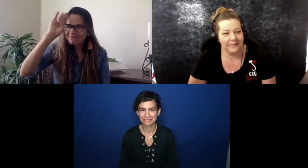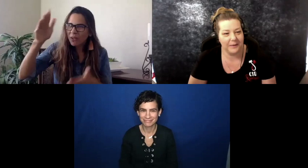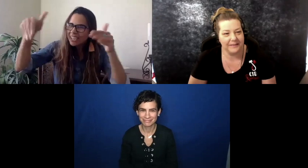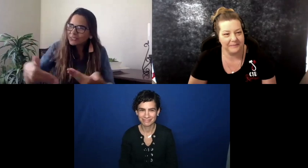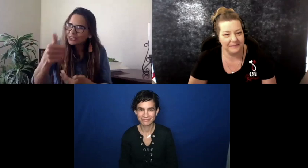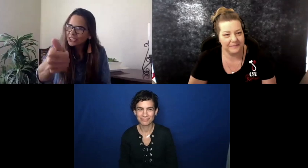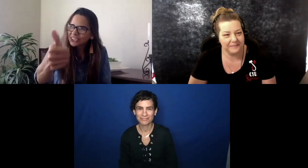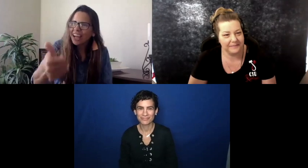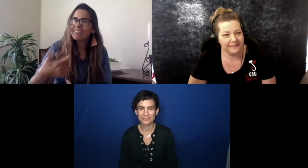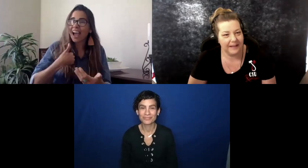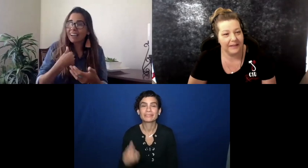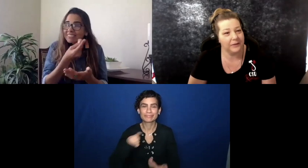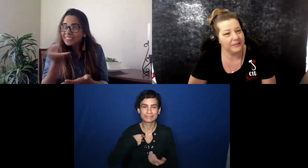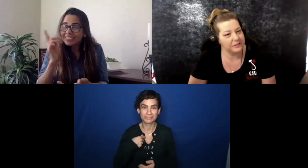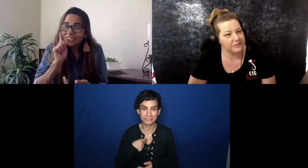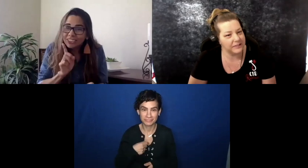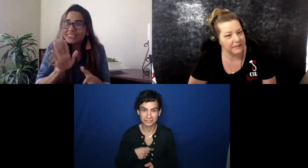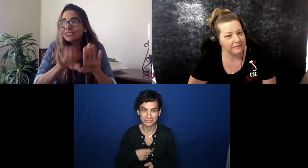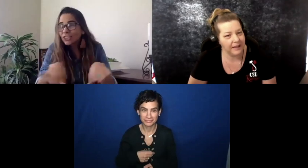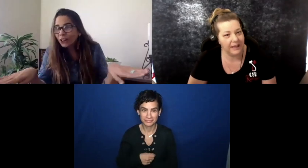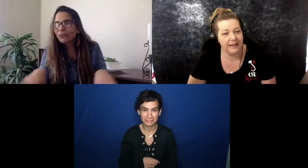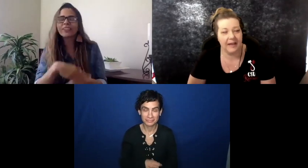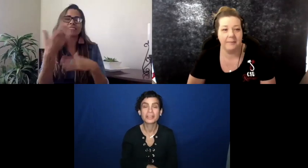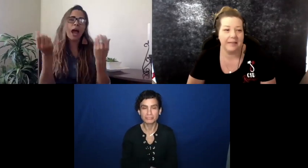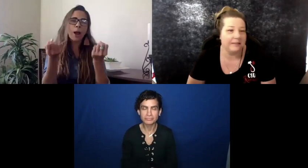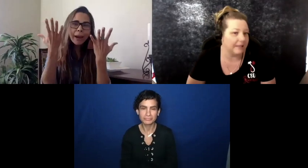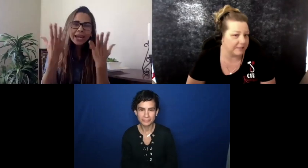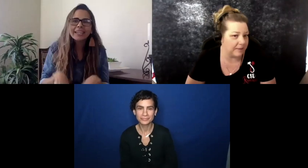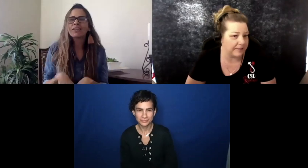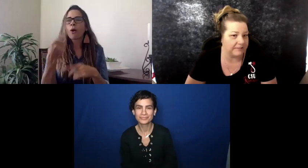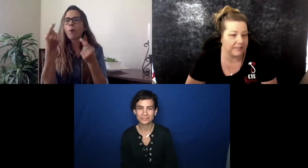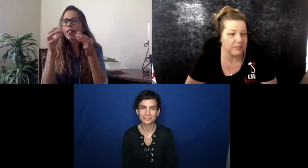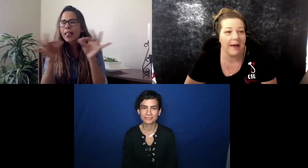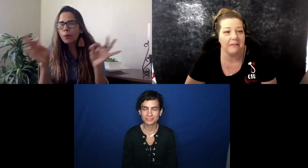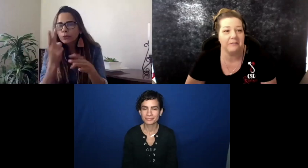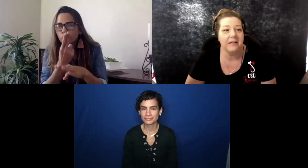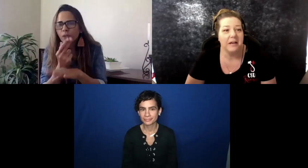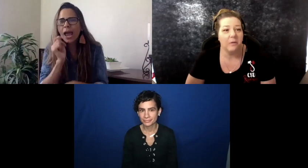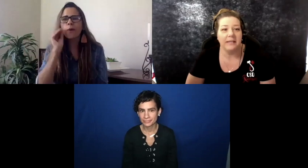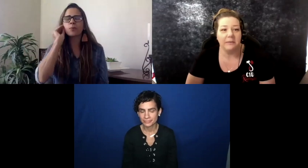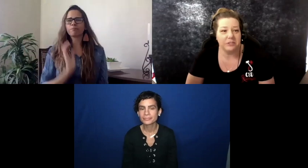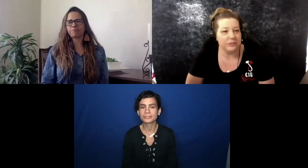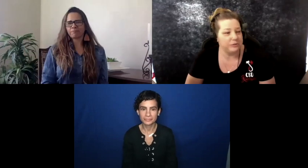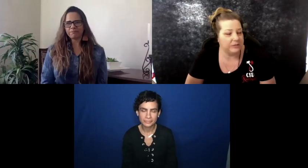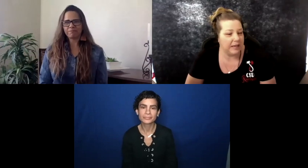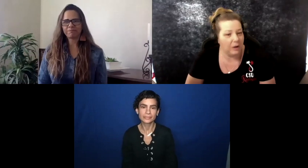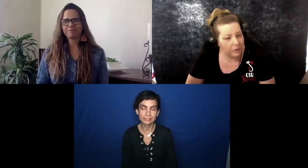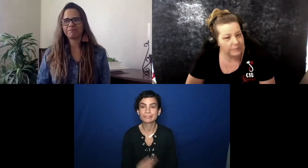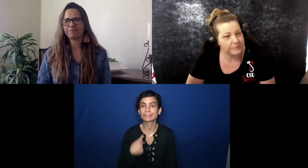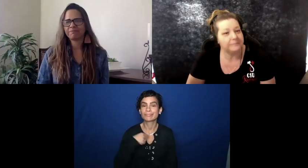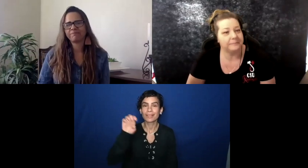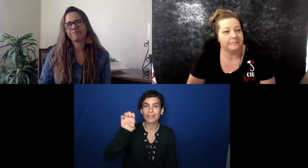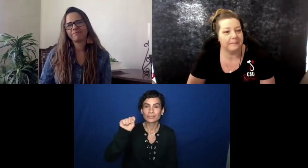Hello, everyone. Hello, go ahead and introduce yourself and let us know how many deaf kids you have, what languages you use at